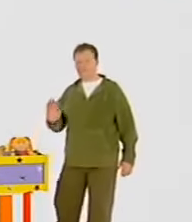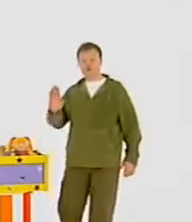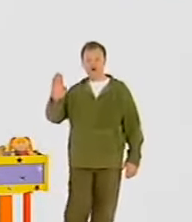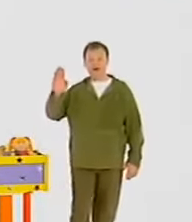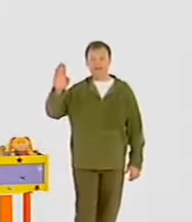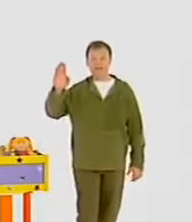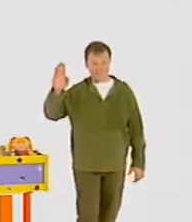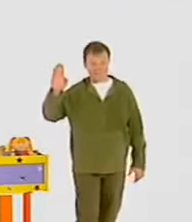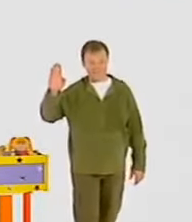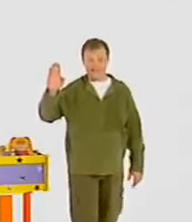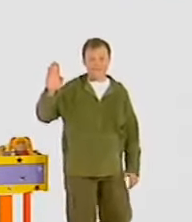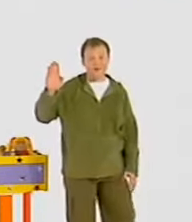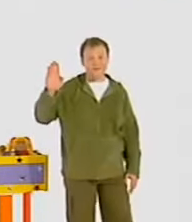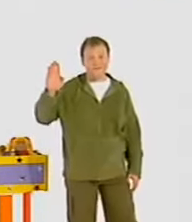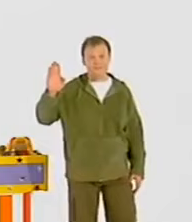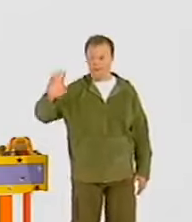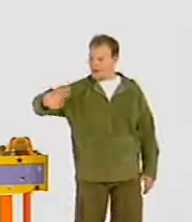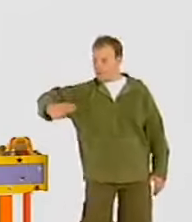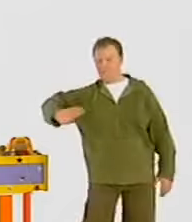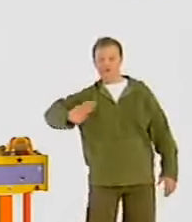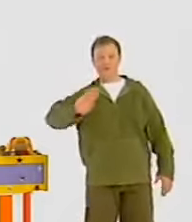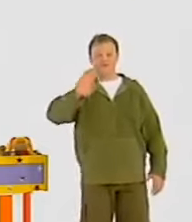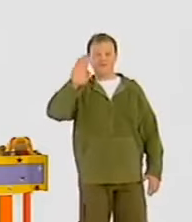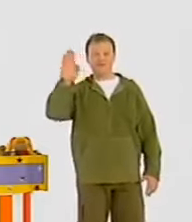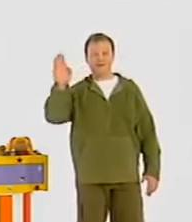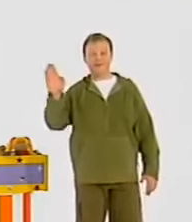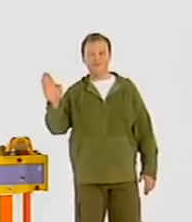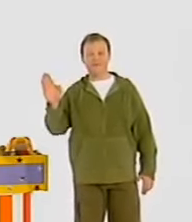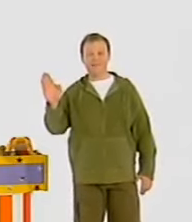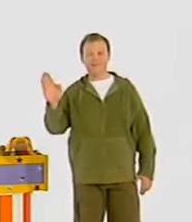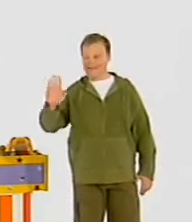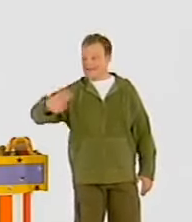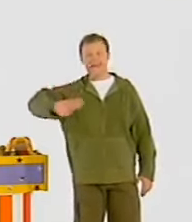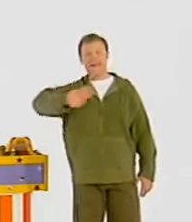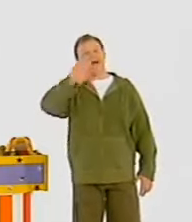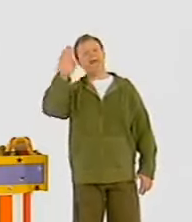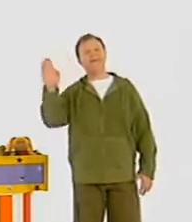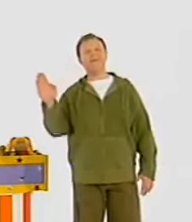Lift your hand just like so. Move it around and say, hello.